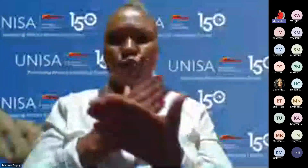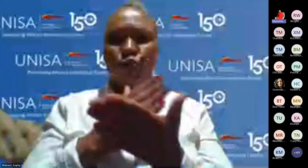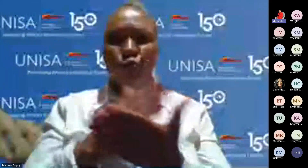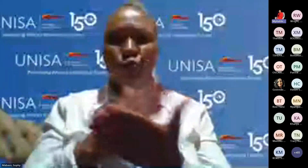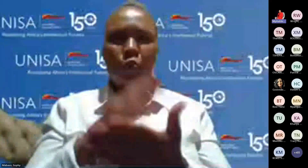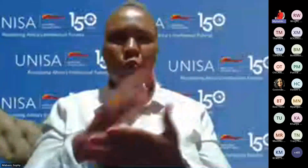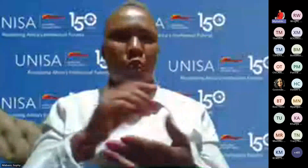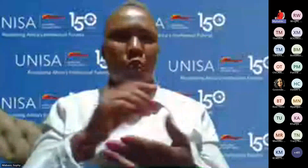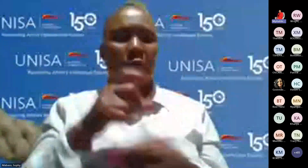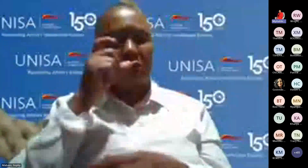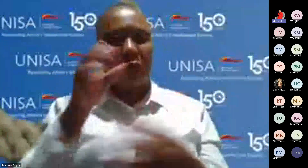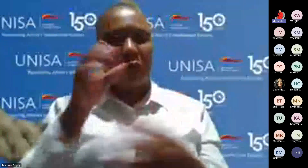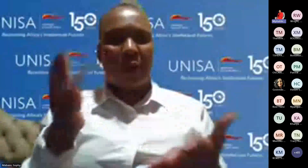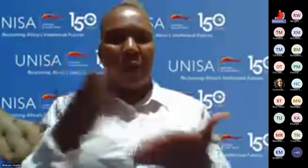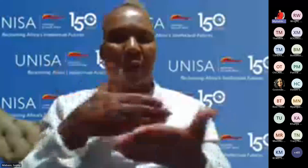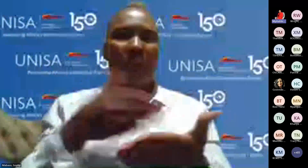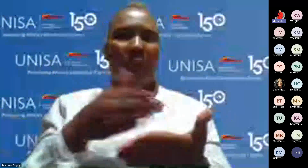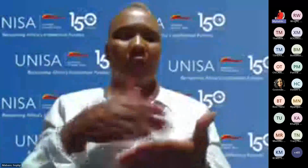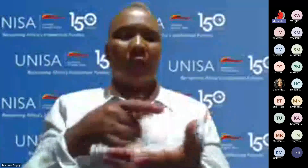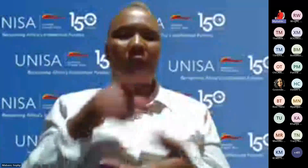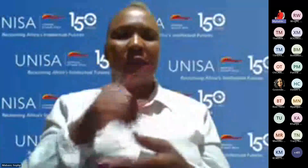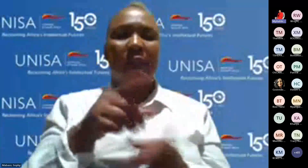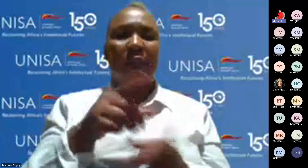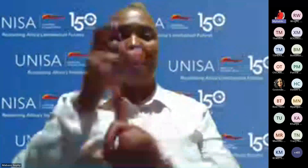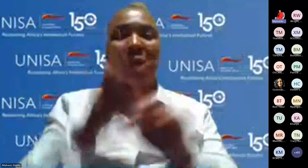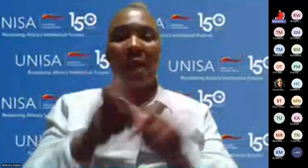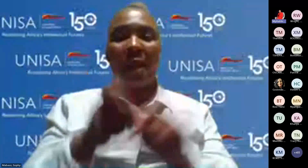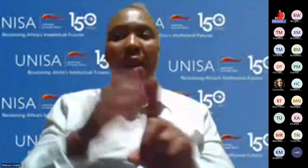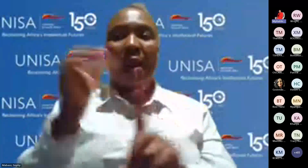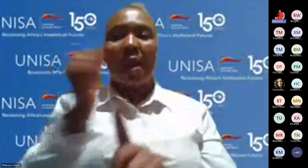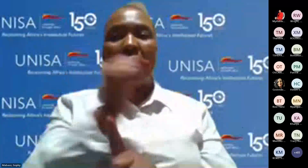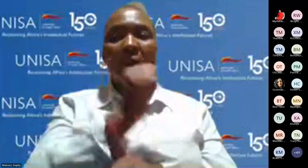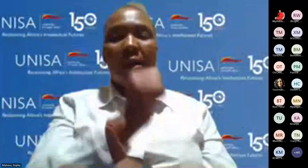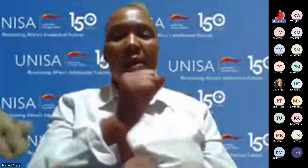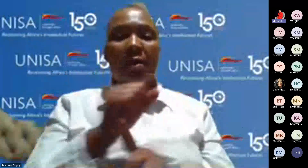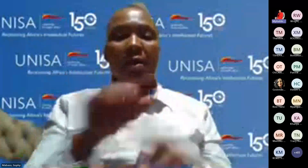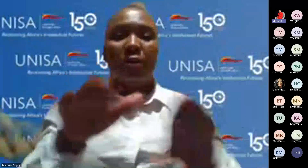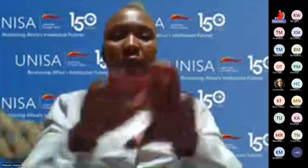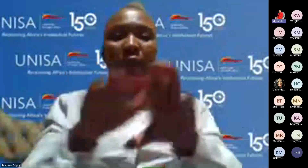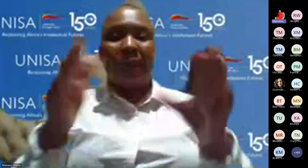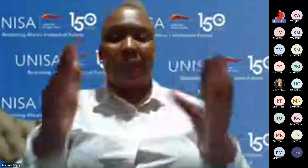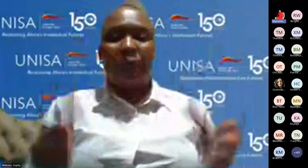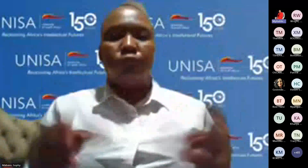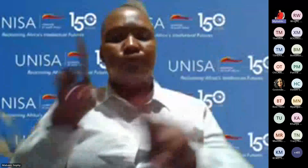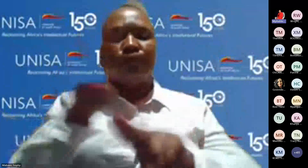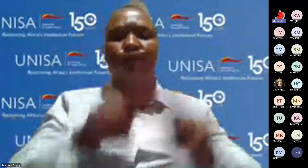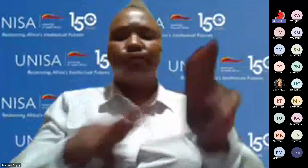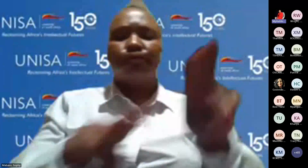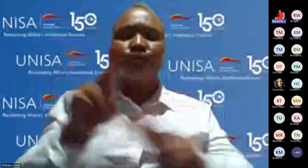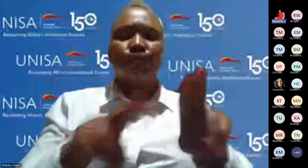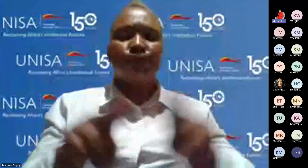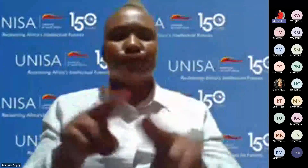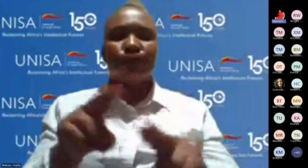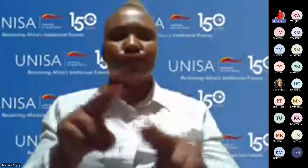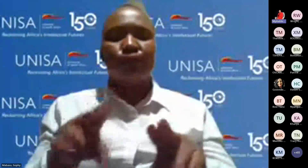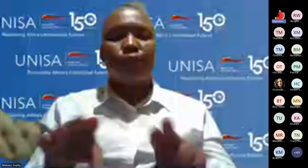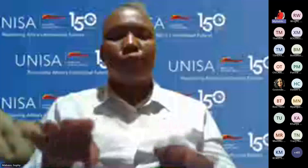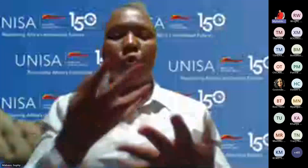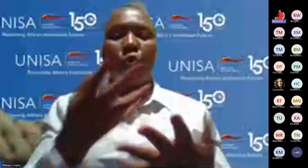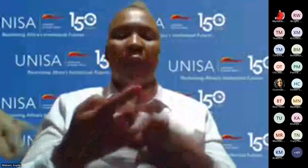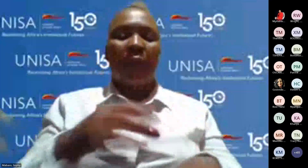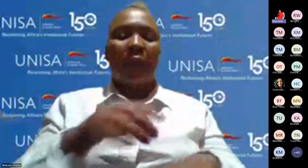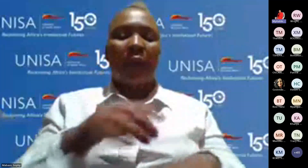person sometimes will come to your table and check your timetable and check your ID if indeed